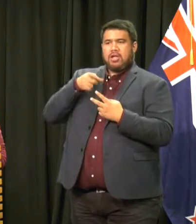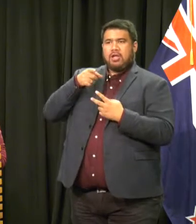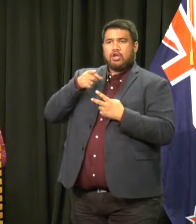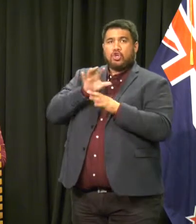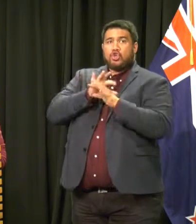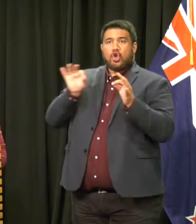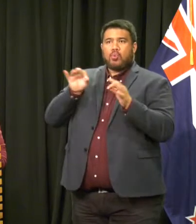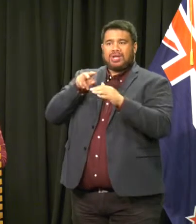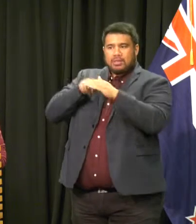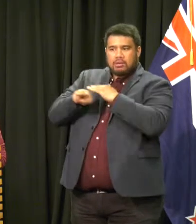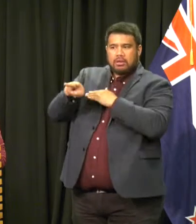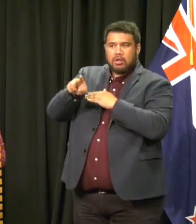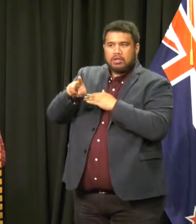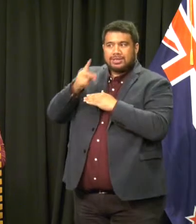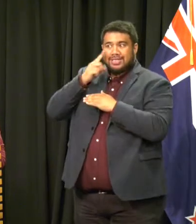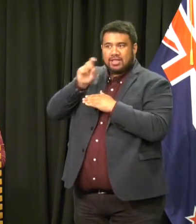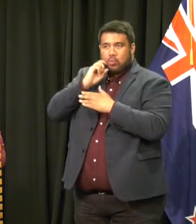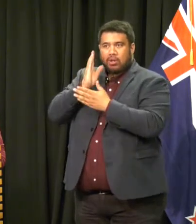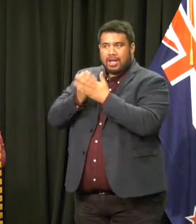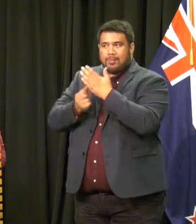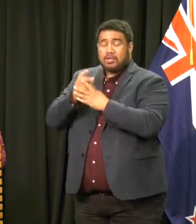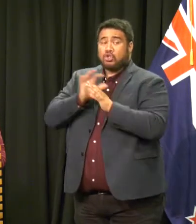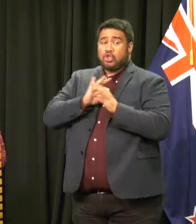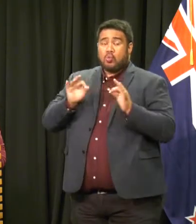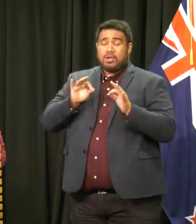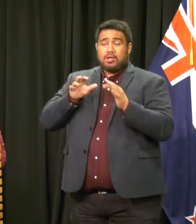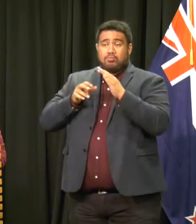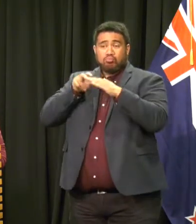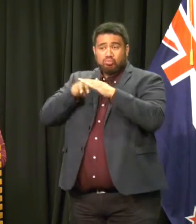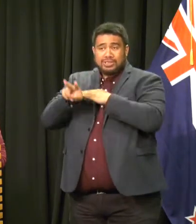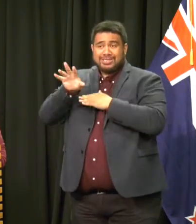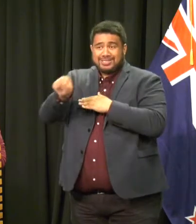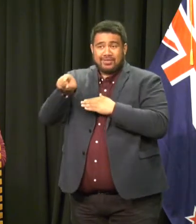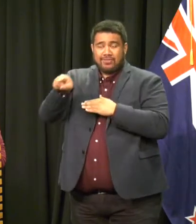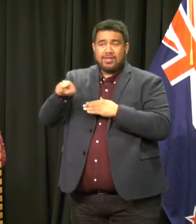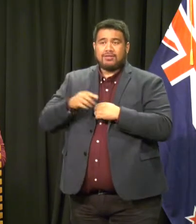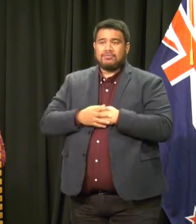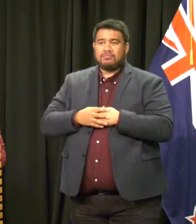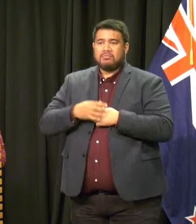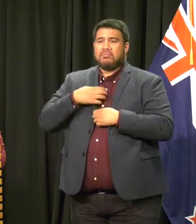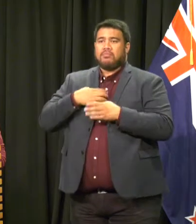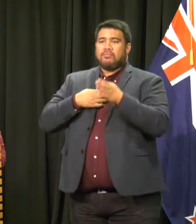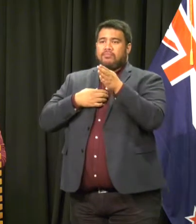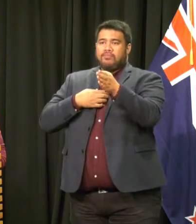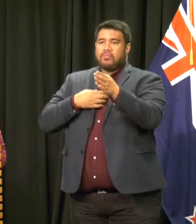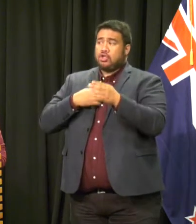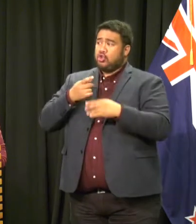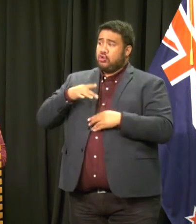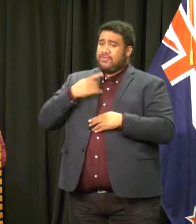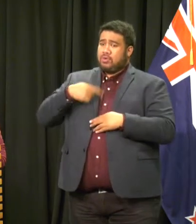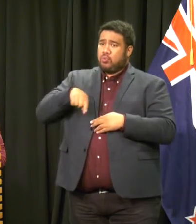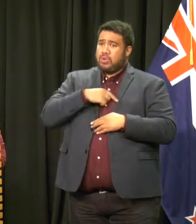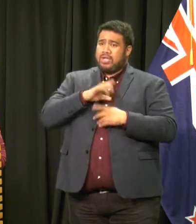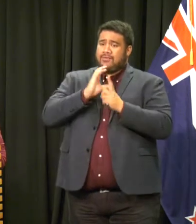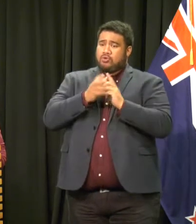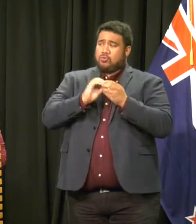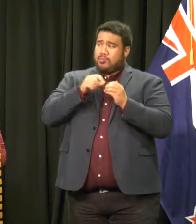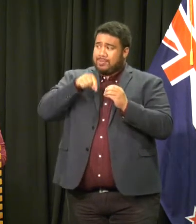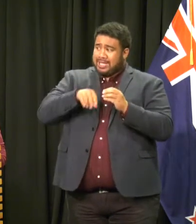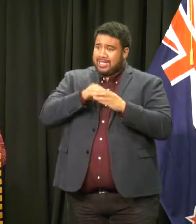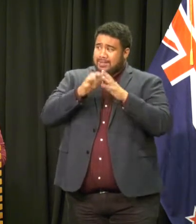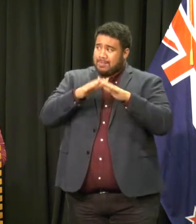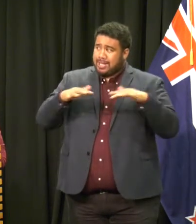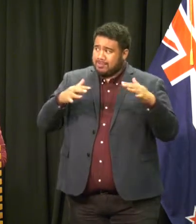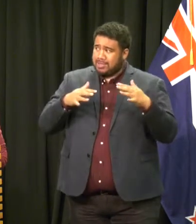predicted. The Francis Review, just kind of more broadly speaking, do we have a culture problem here at Parliament? Yes. Can